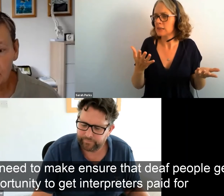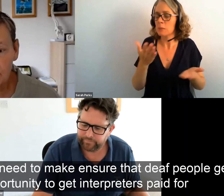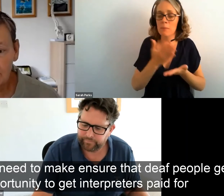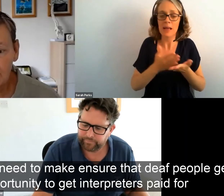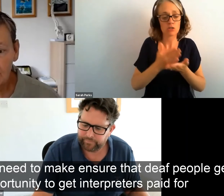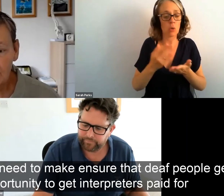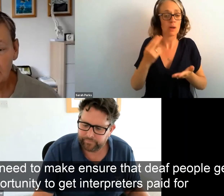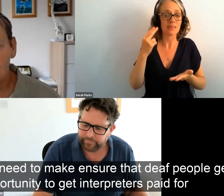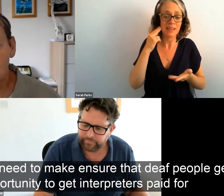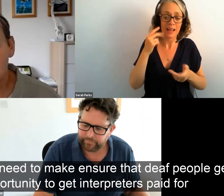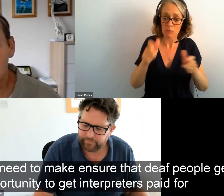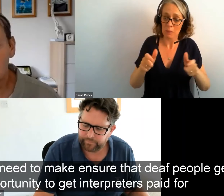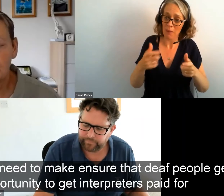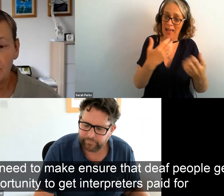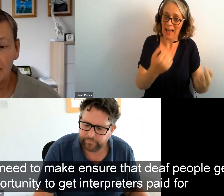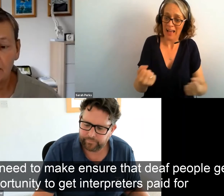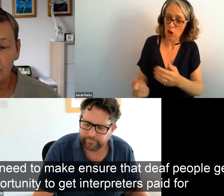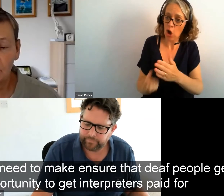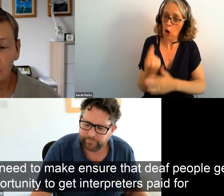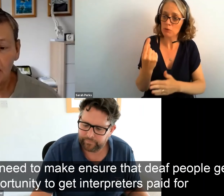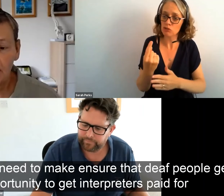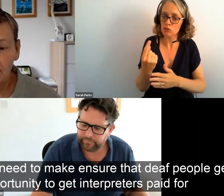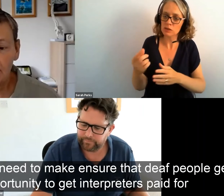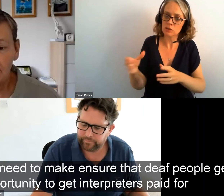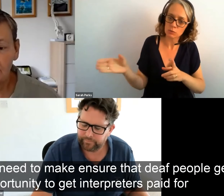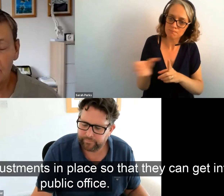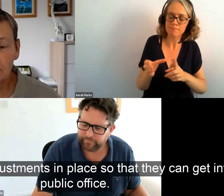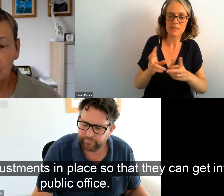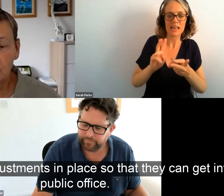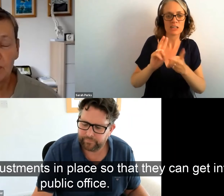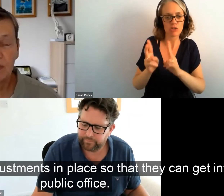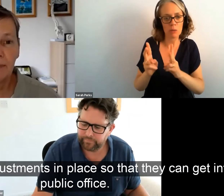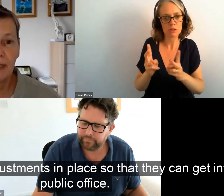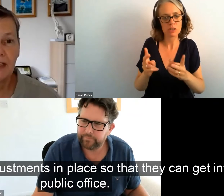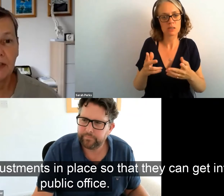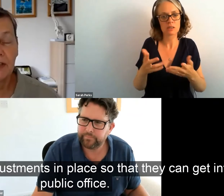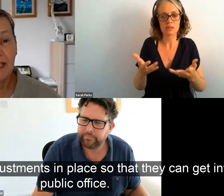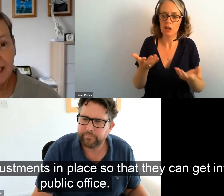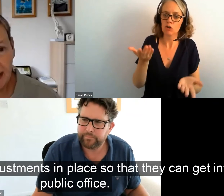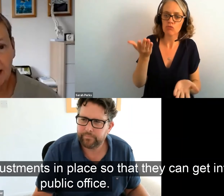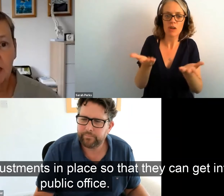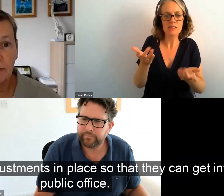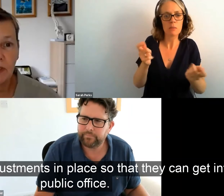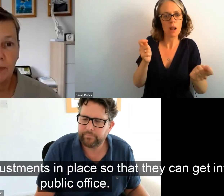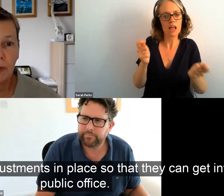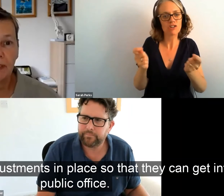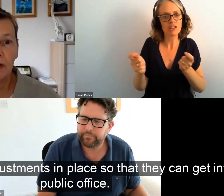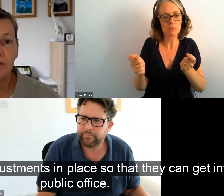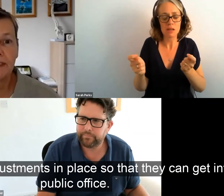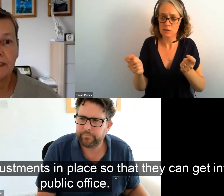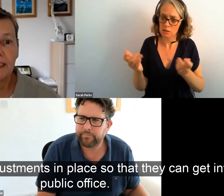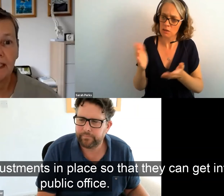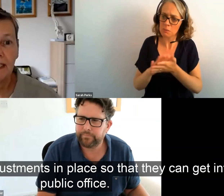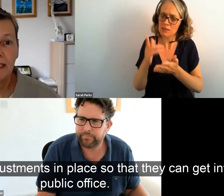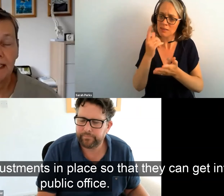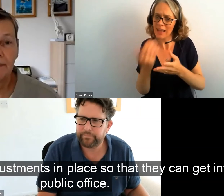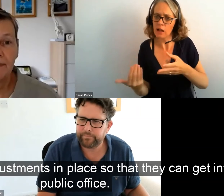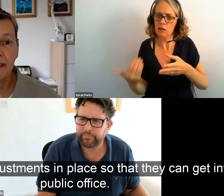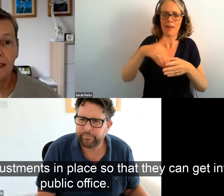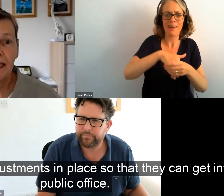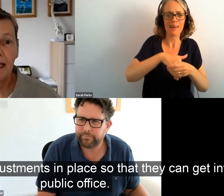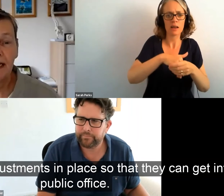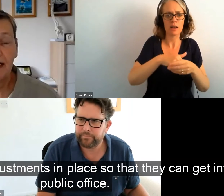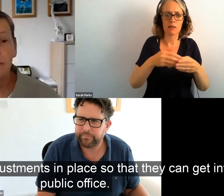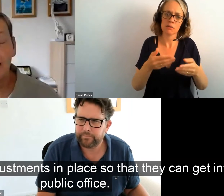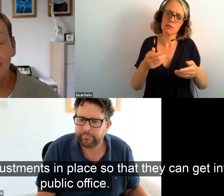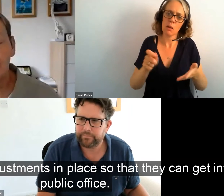the opportunity to get interpreters paid for and reasonable adjustments in place so that they can enter into public office.